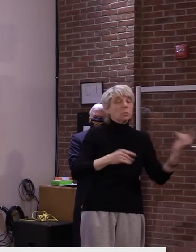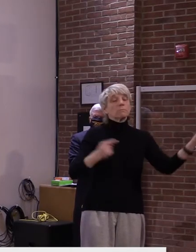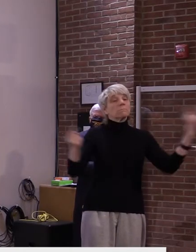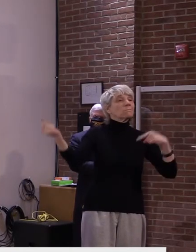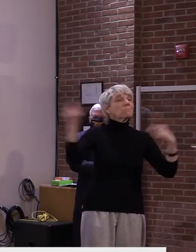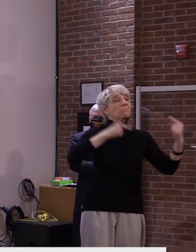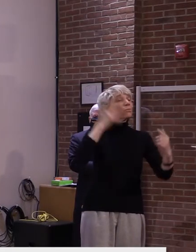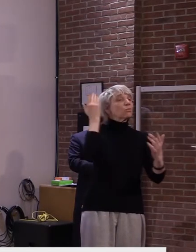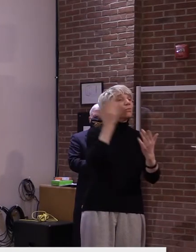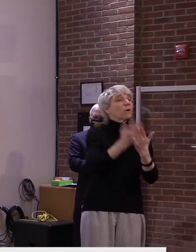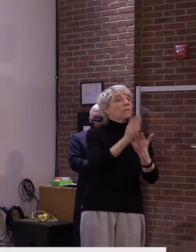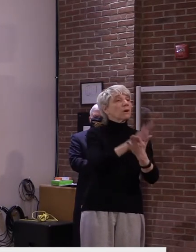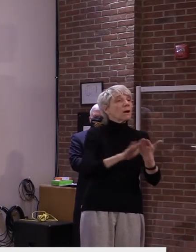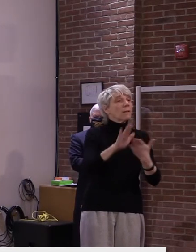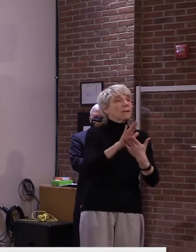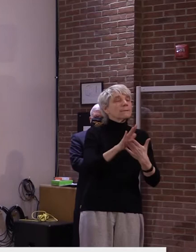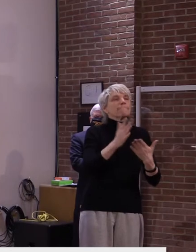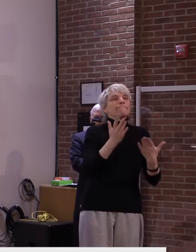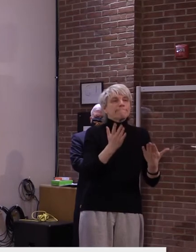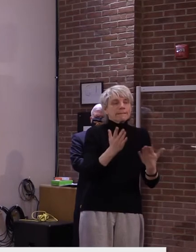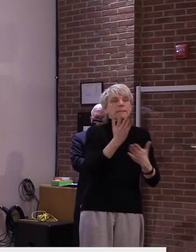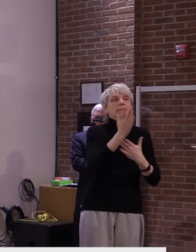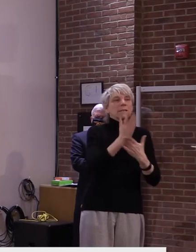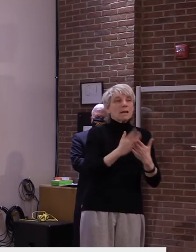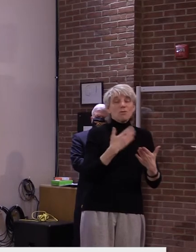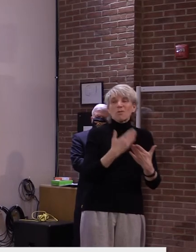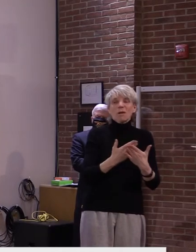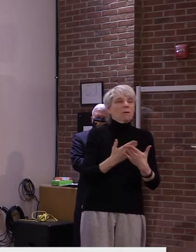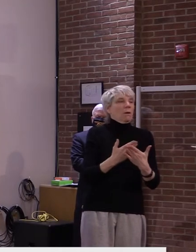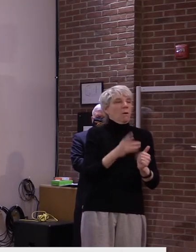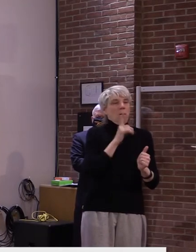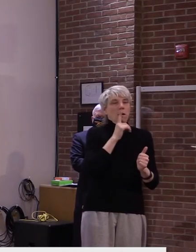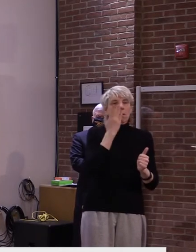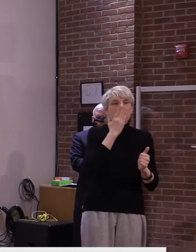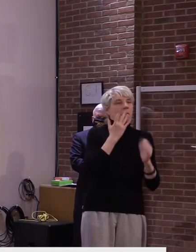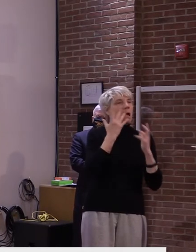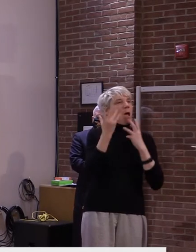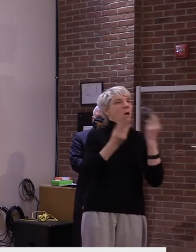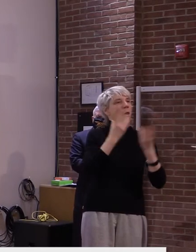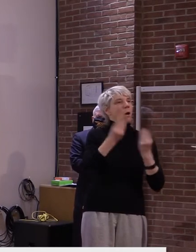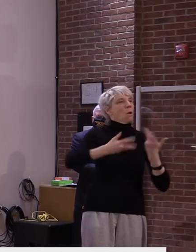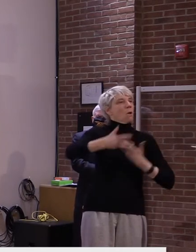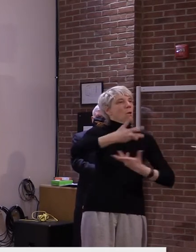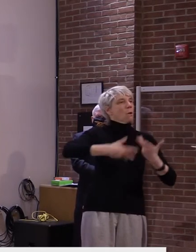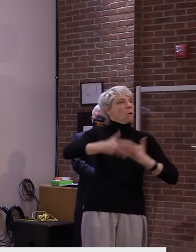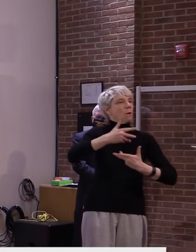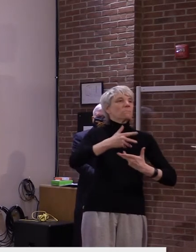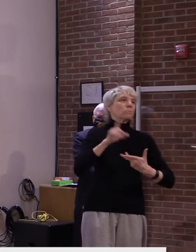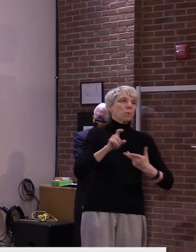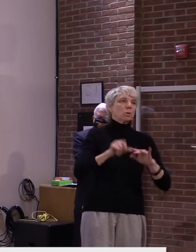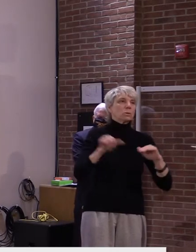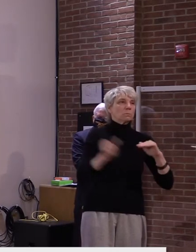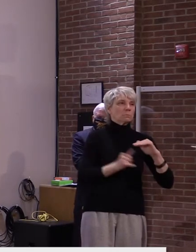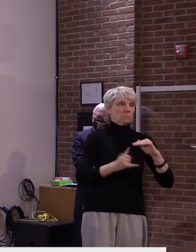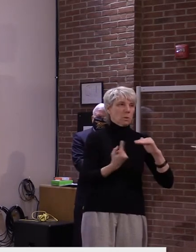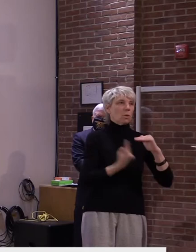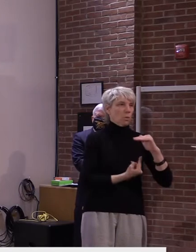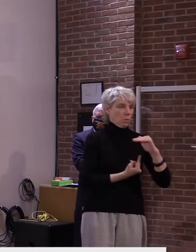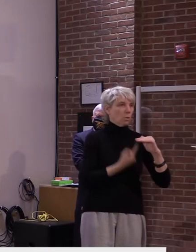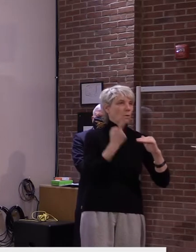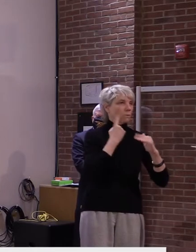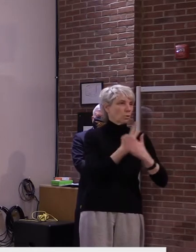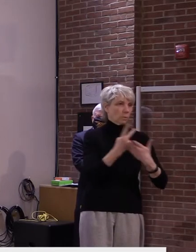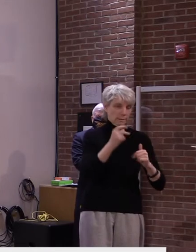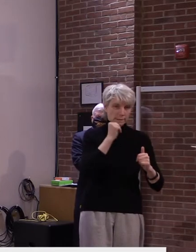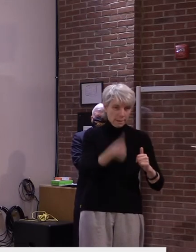country, perhaps not quarantining first, adding in the risk of travel, and in some cases,